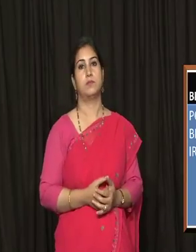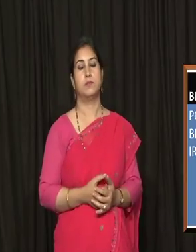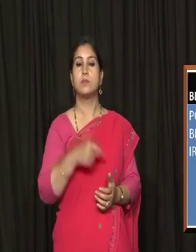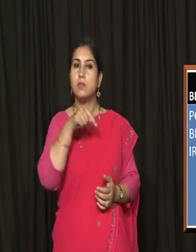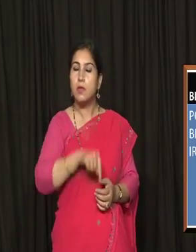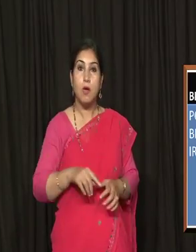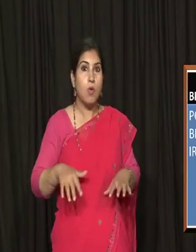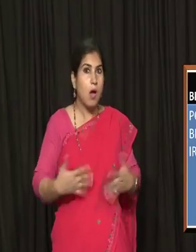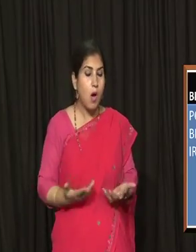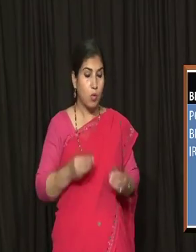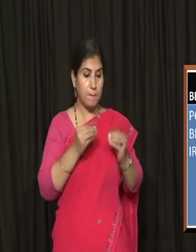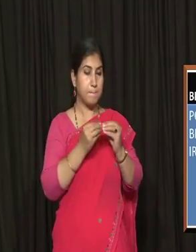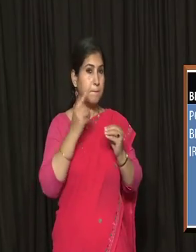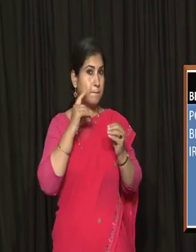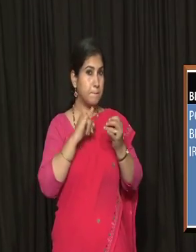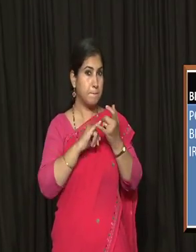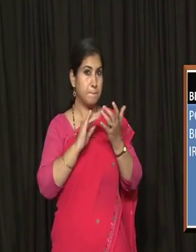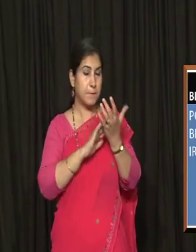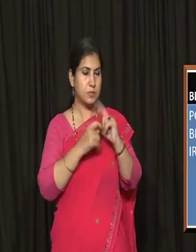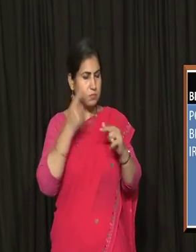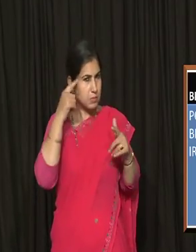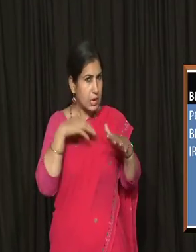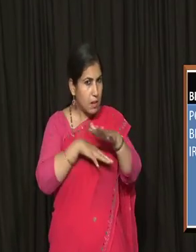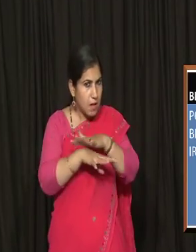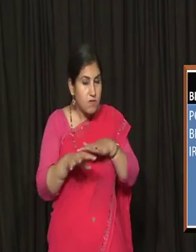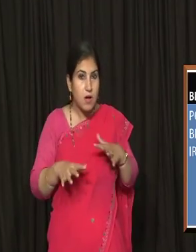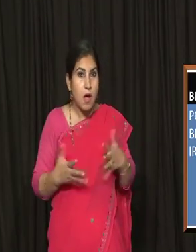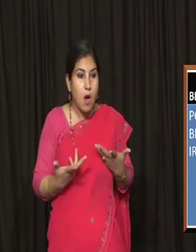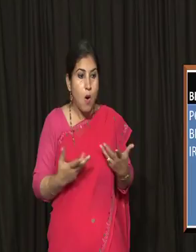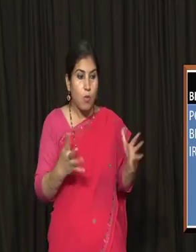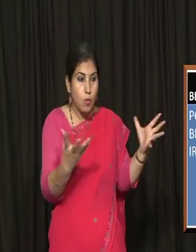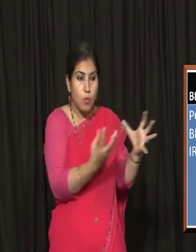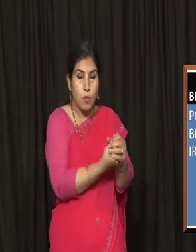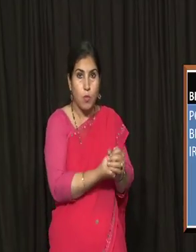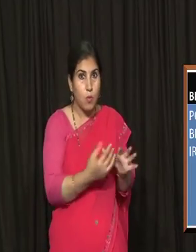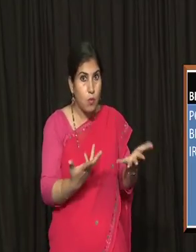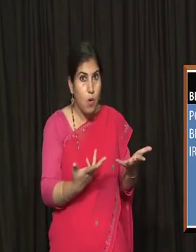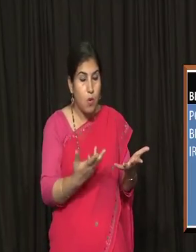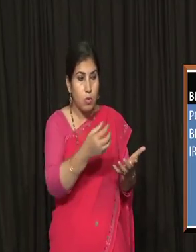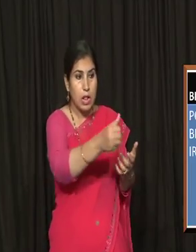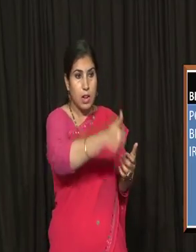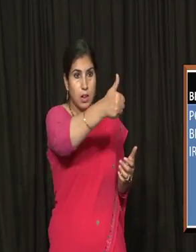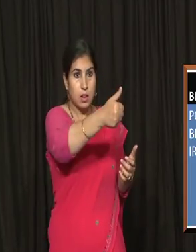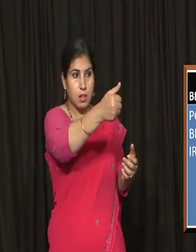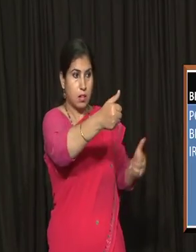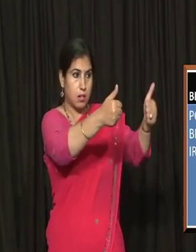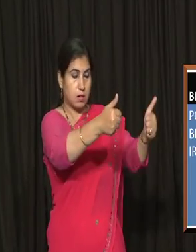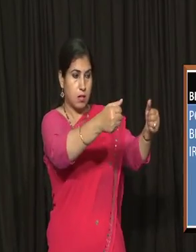Let us learn how Bismarck was able to end the control of these countries over Germany.